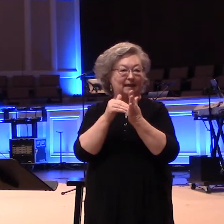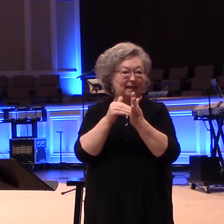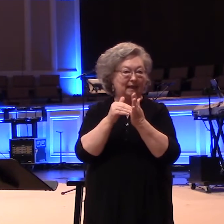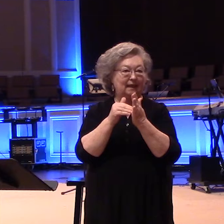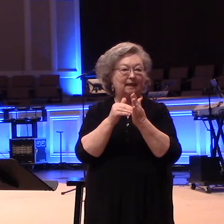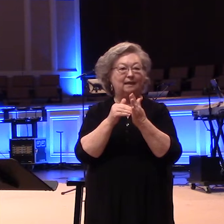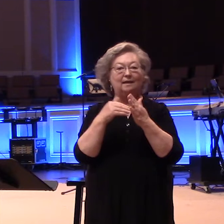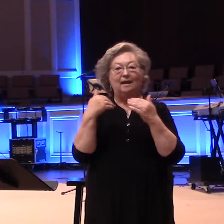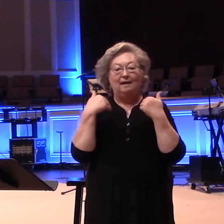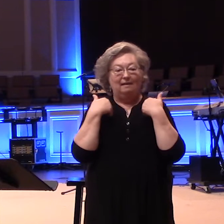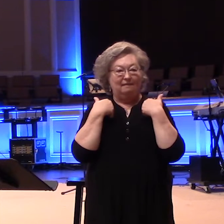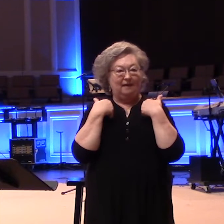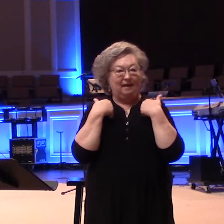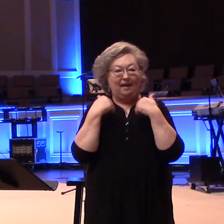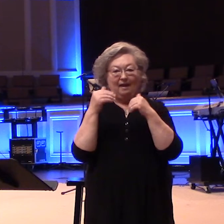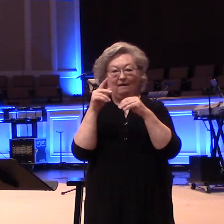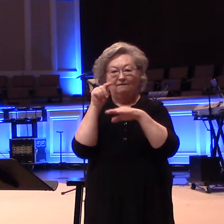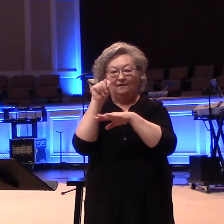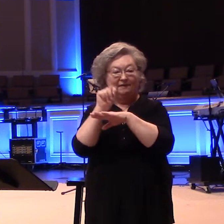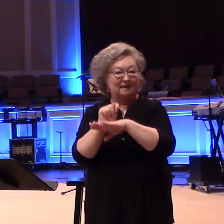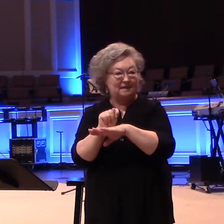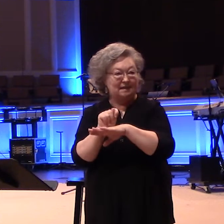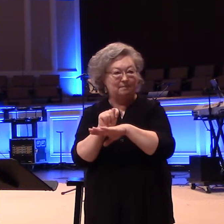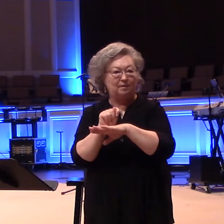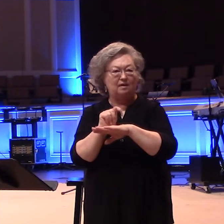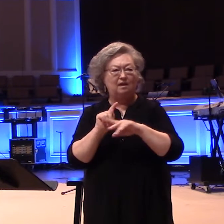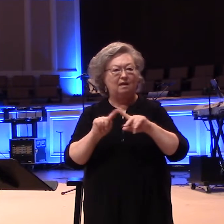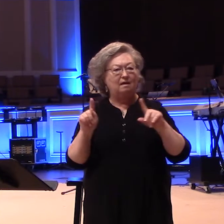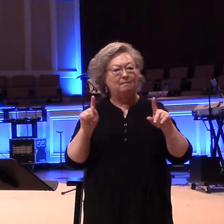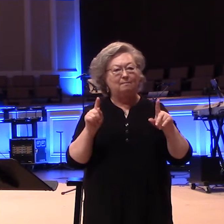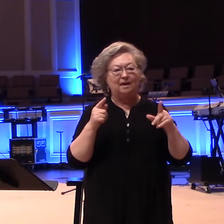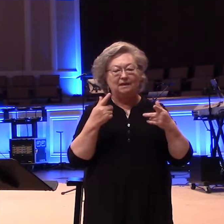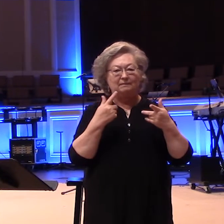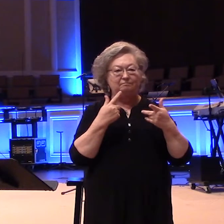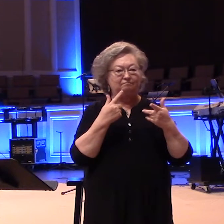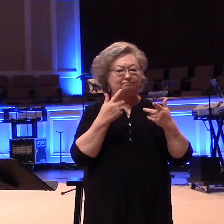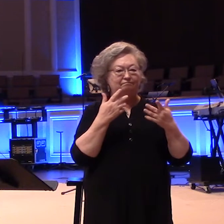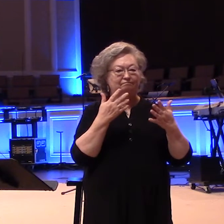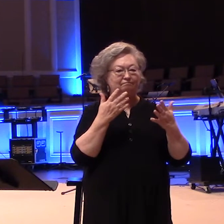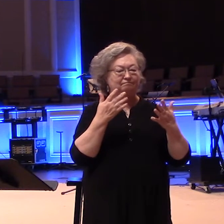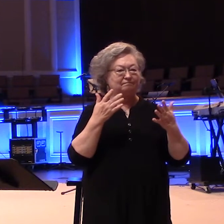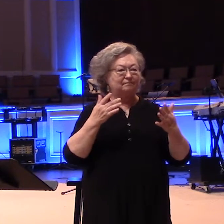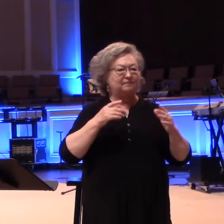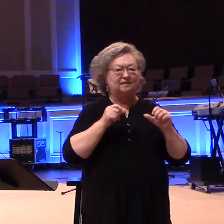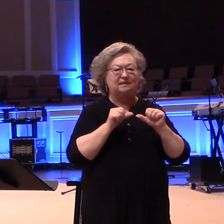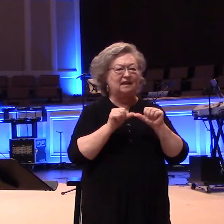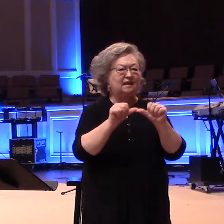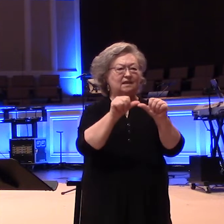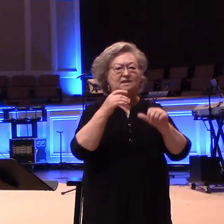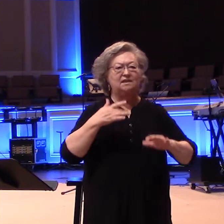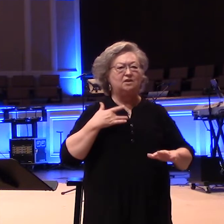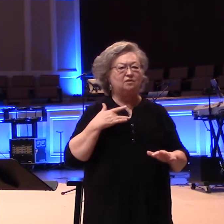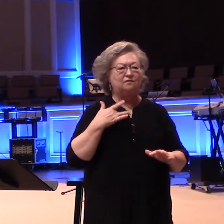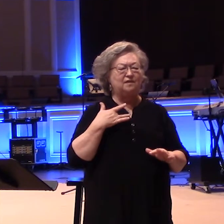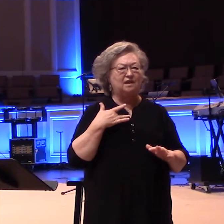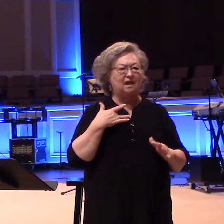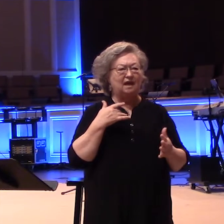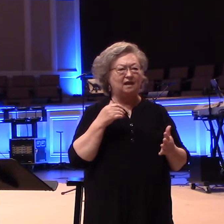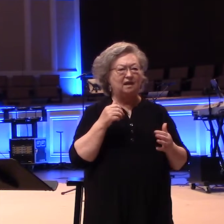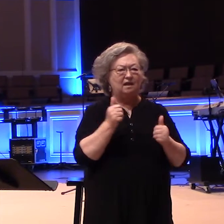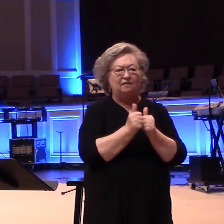of home has been rebuilt, and yet they still feel themselves to be in exile. They're not quite